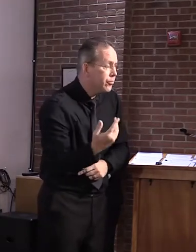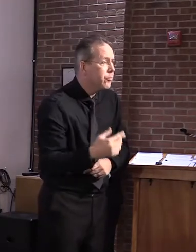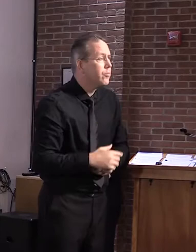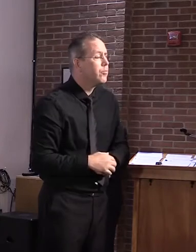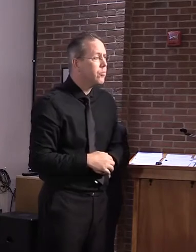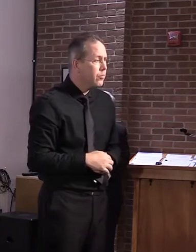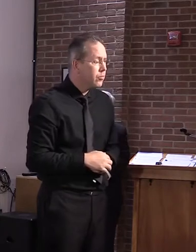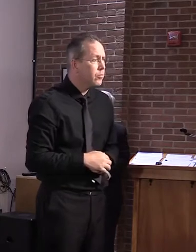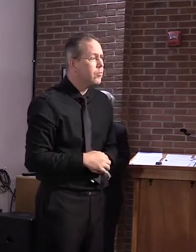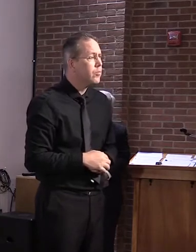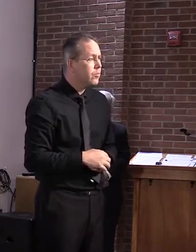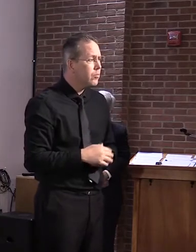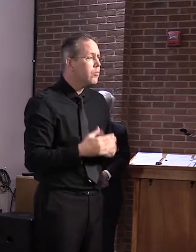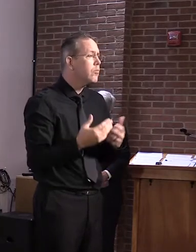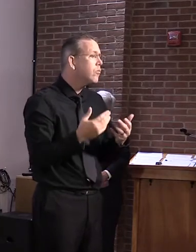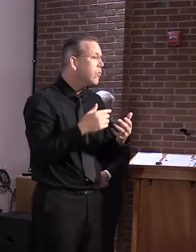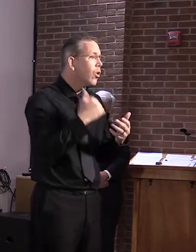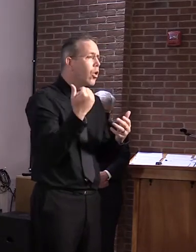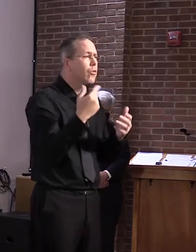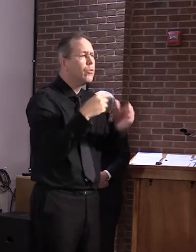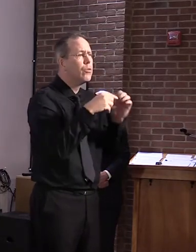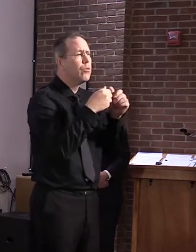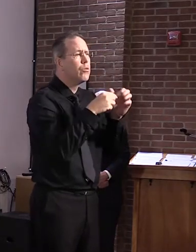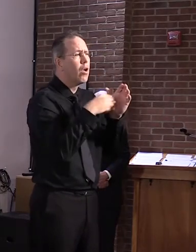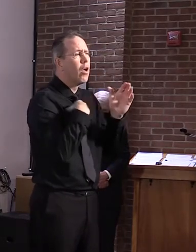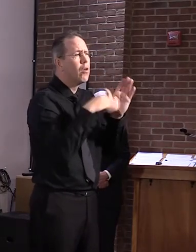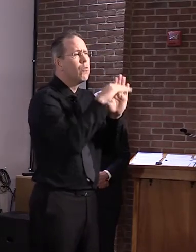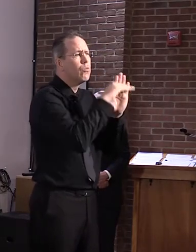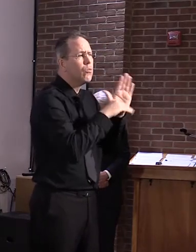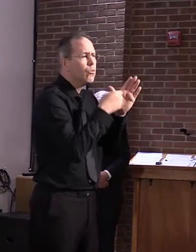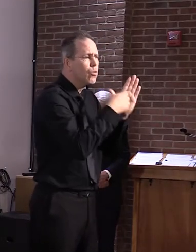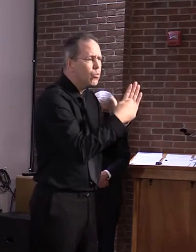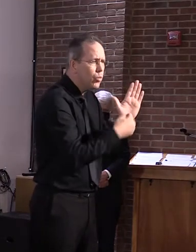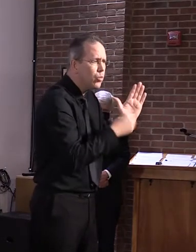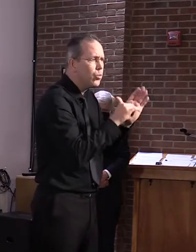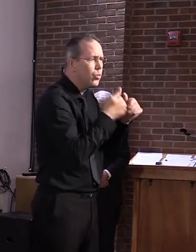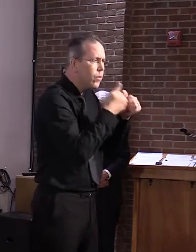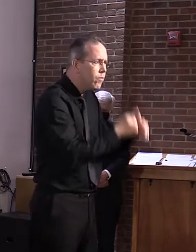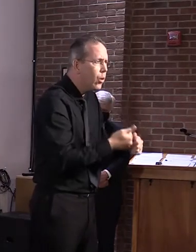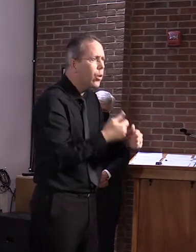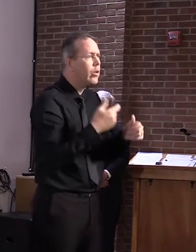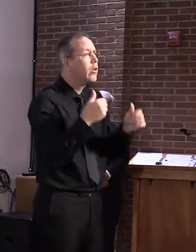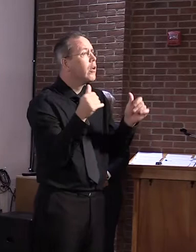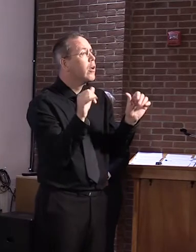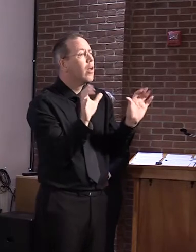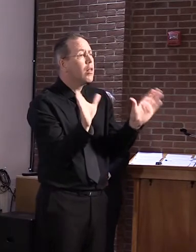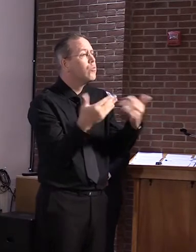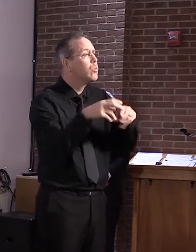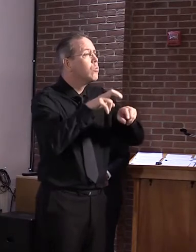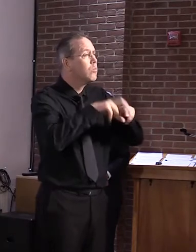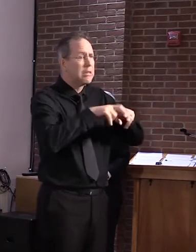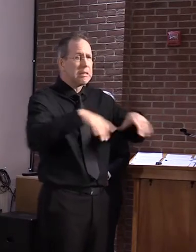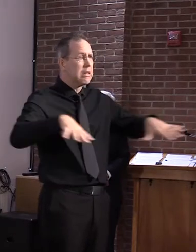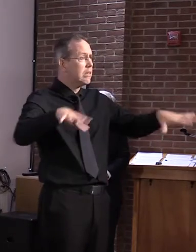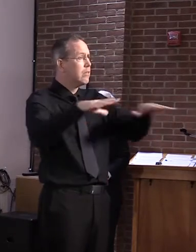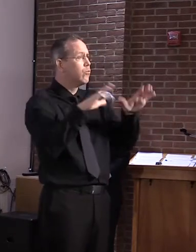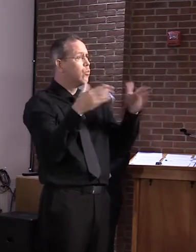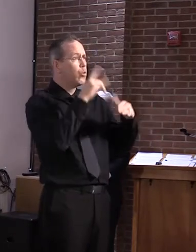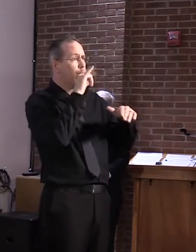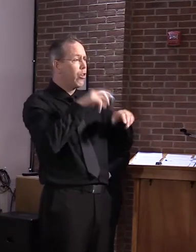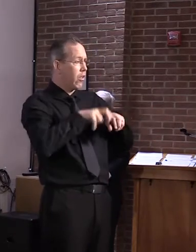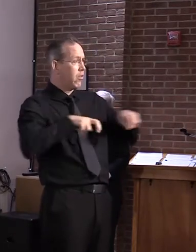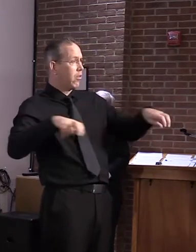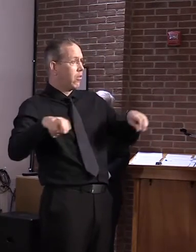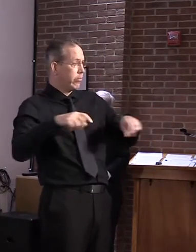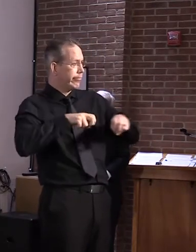other strategies that have laid out should allow us to have these students here safely. Excellent. Thank you very much. And my follow-up question, my